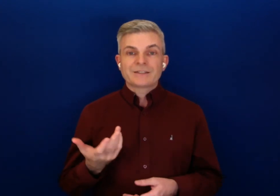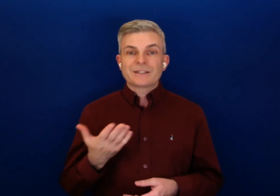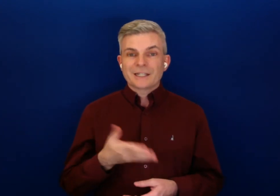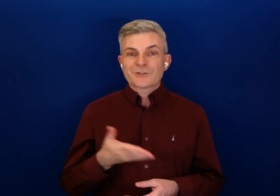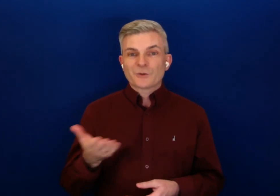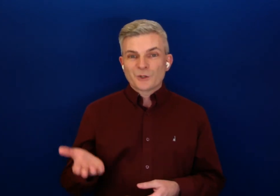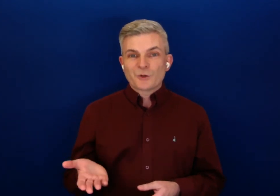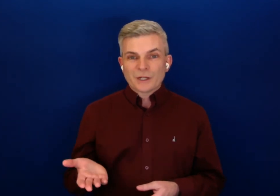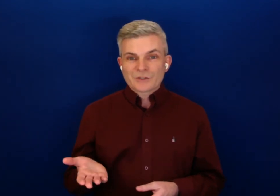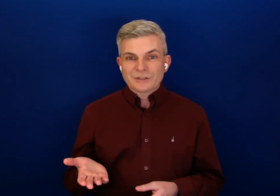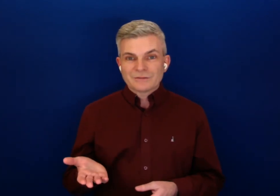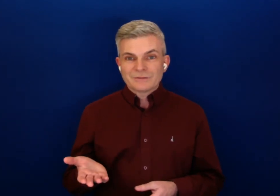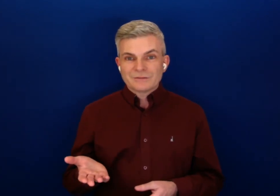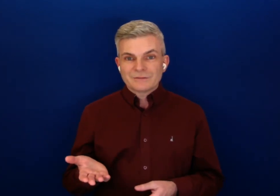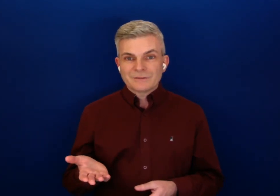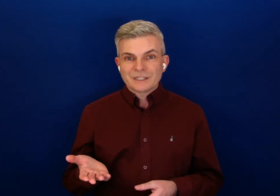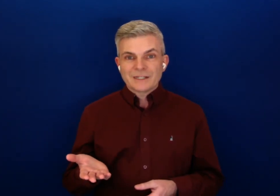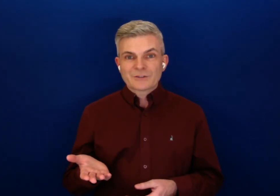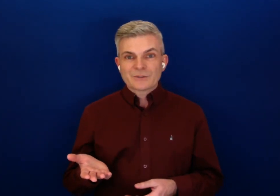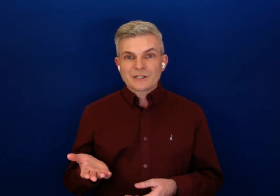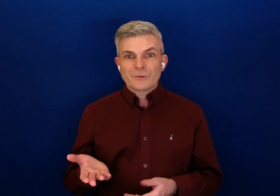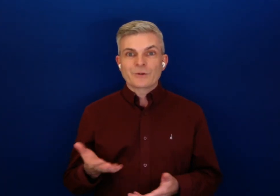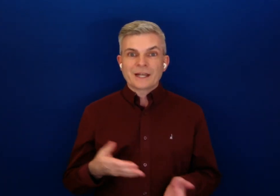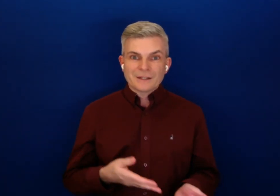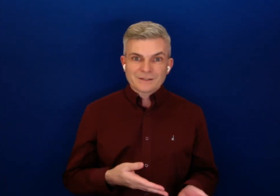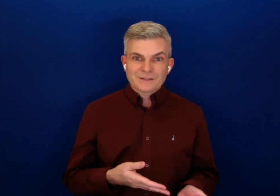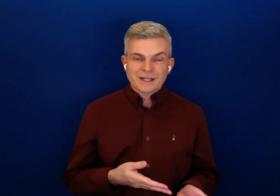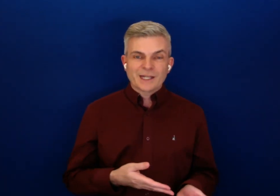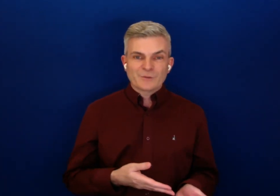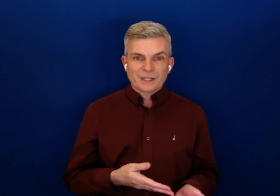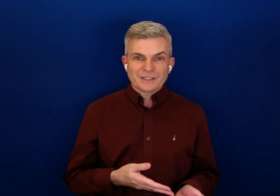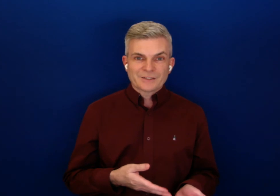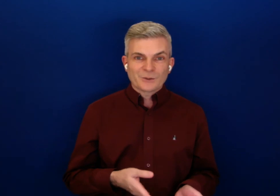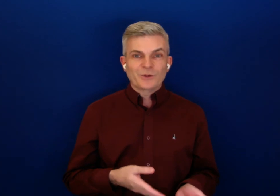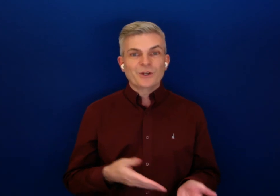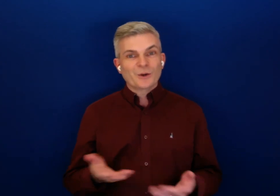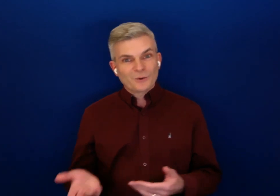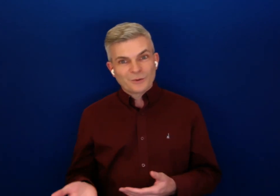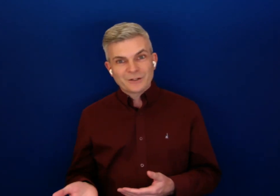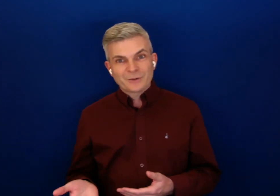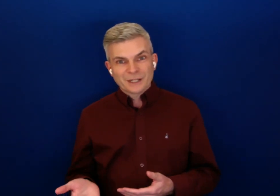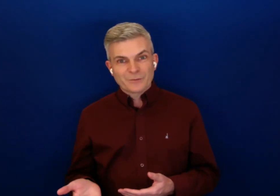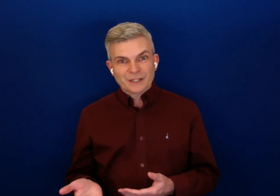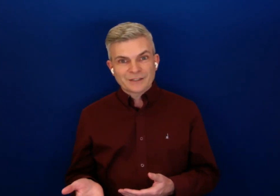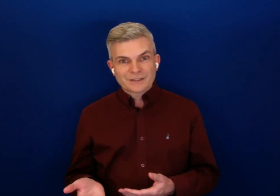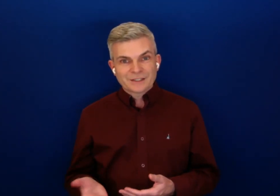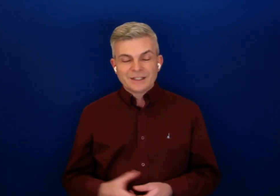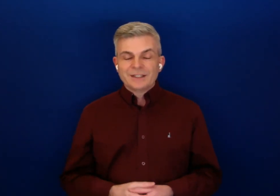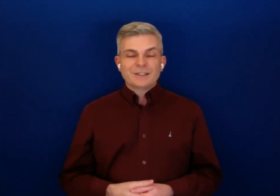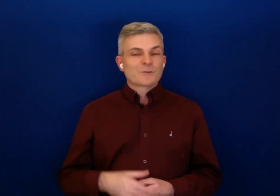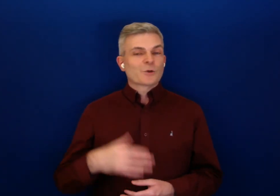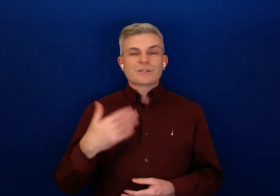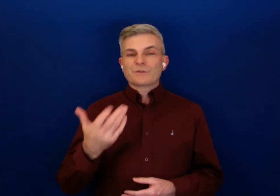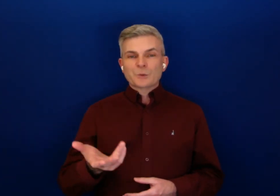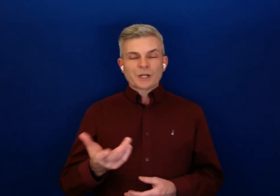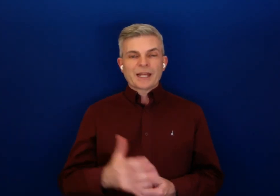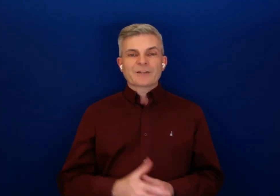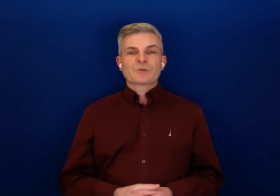It's a yes or no question. The answer is either yes, I have pets, or no, I don't have pets. Of course, if you were to answer it,